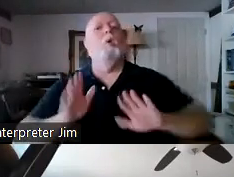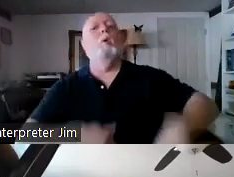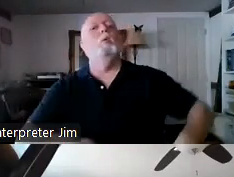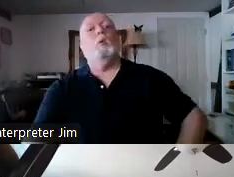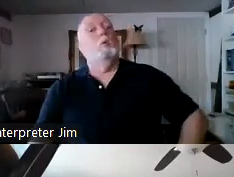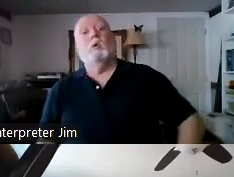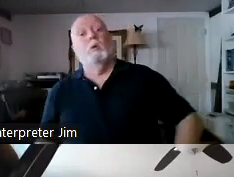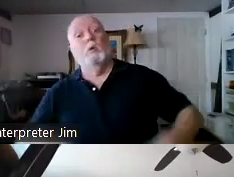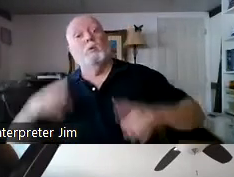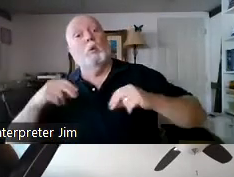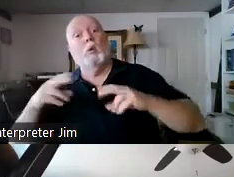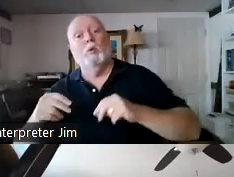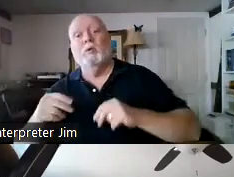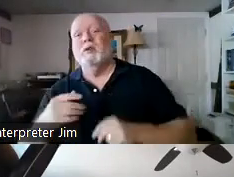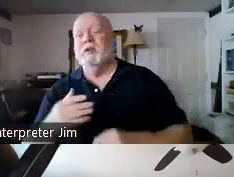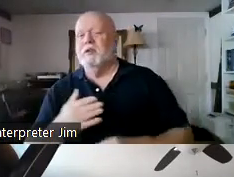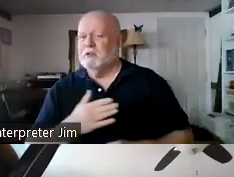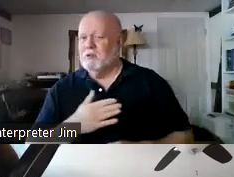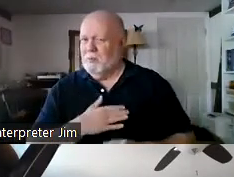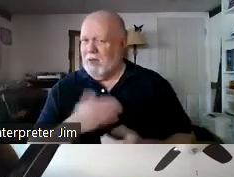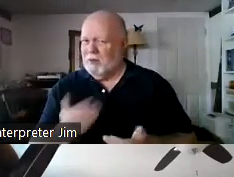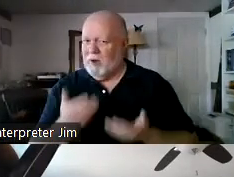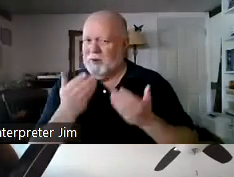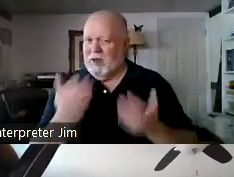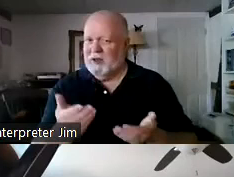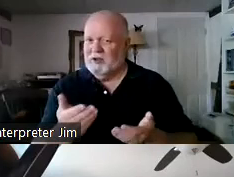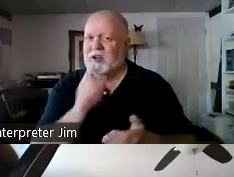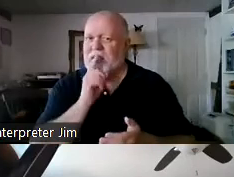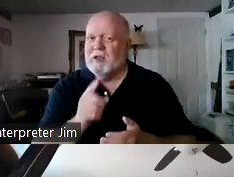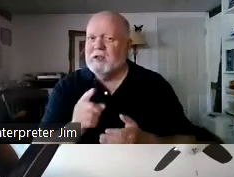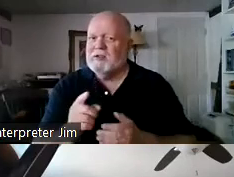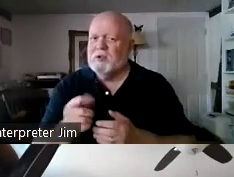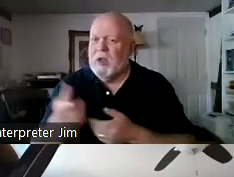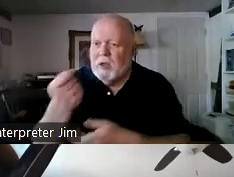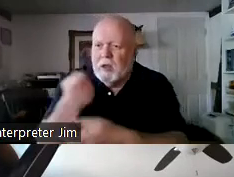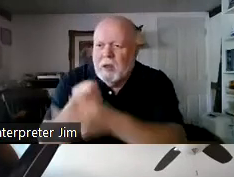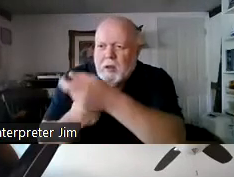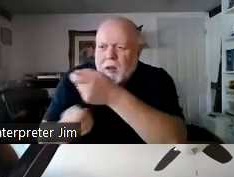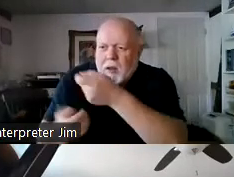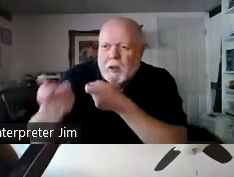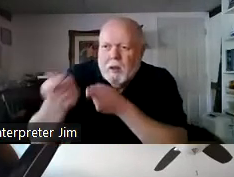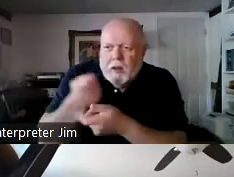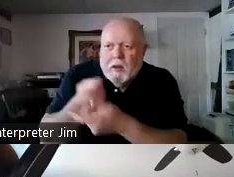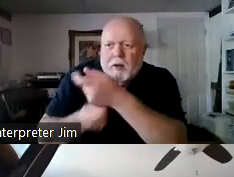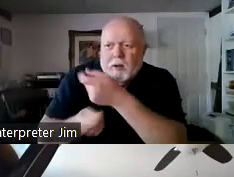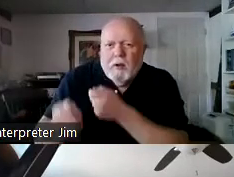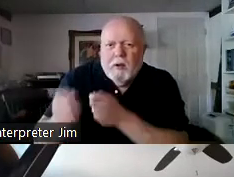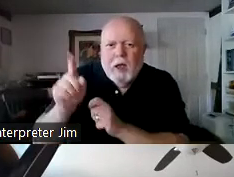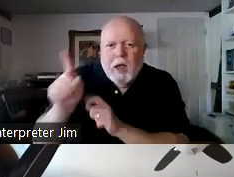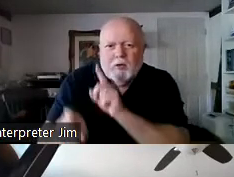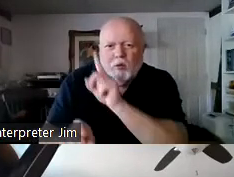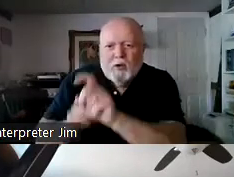So But the my importance- recommendation would just be to pull, just to ask questions, be understanding and know that it's not easy to open up.